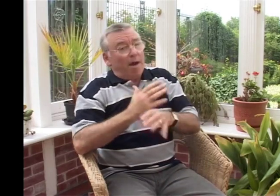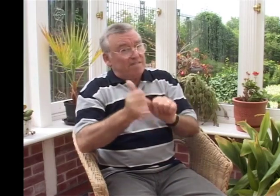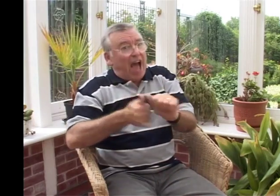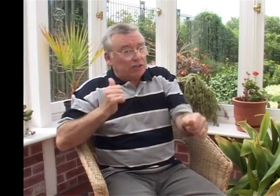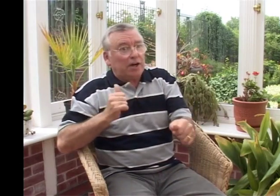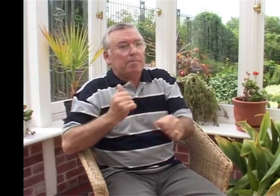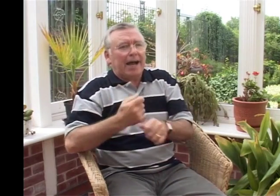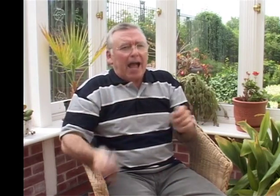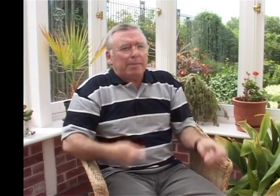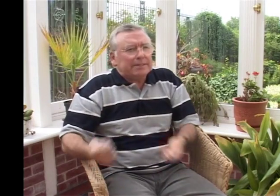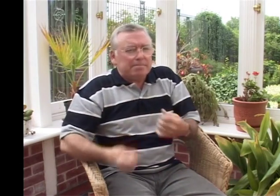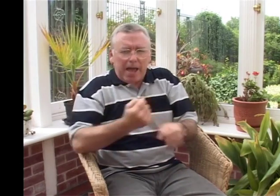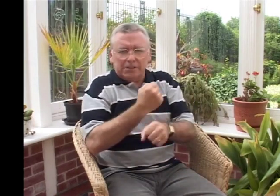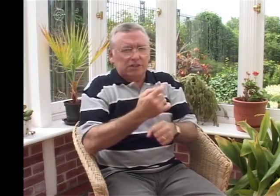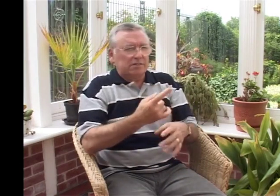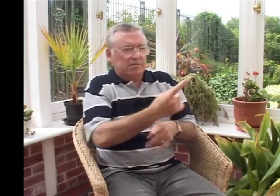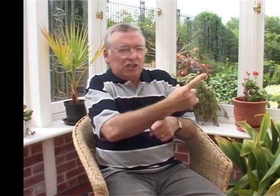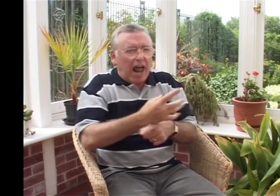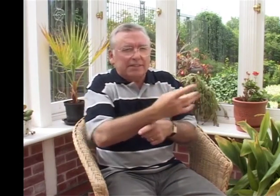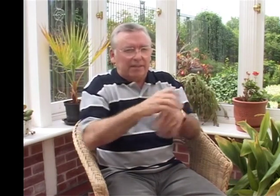worked in the factory making ammunitions.